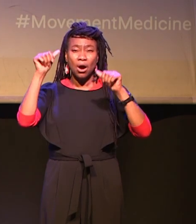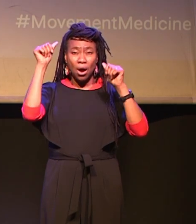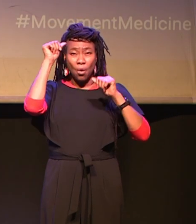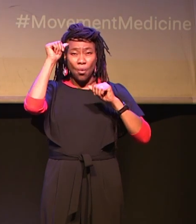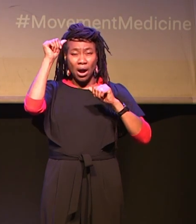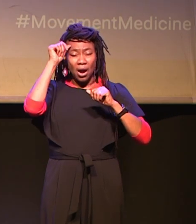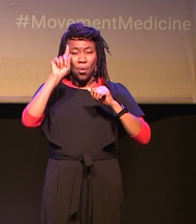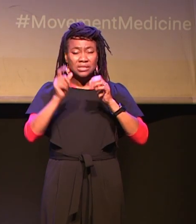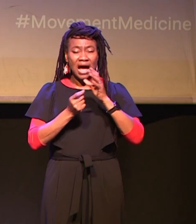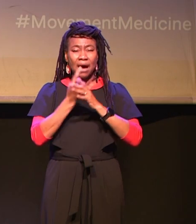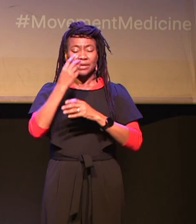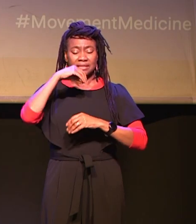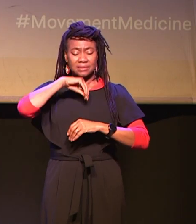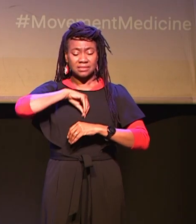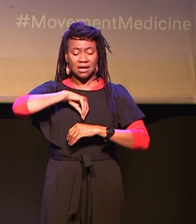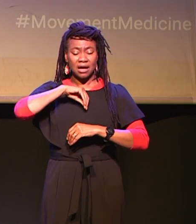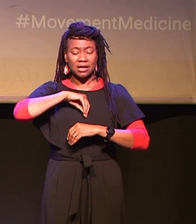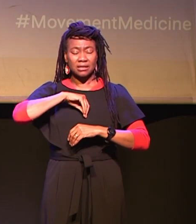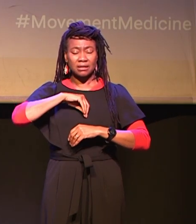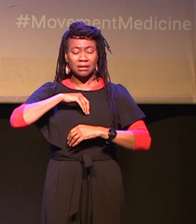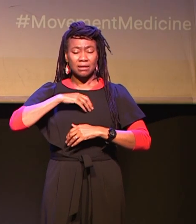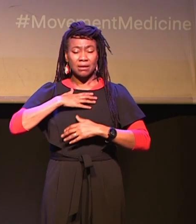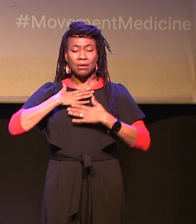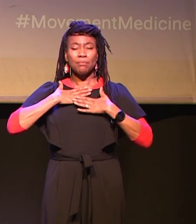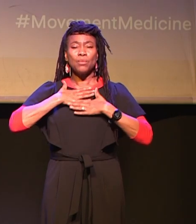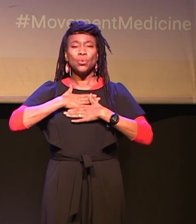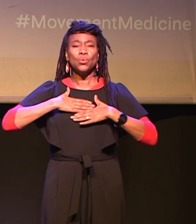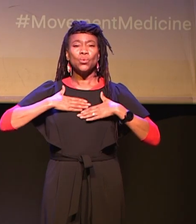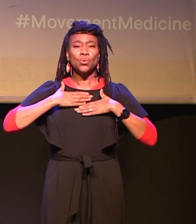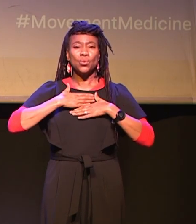on all those levels: mood, thought, sensation,